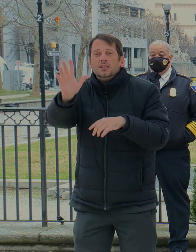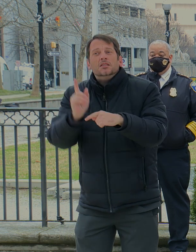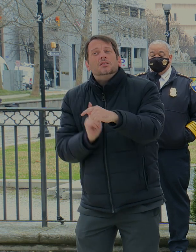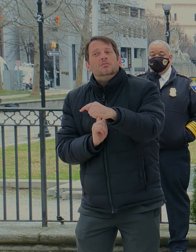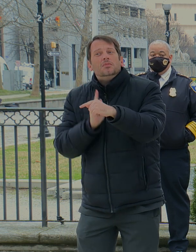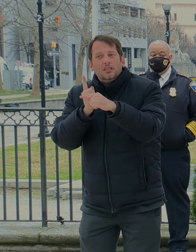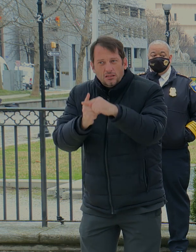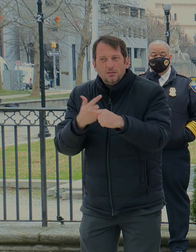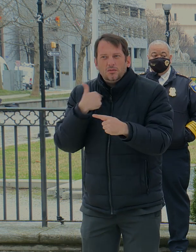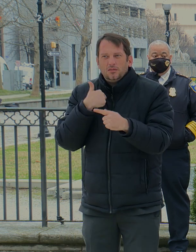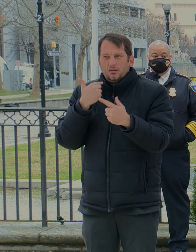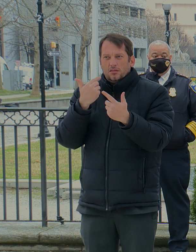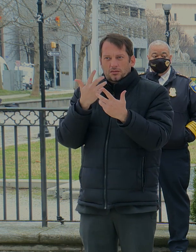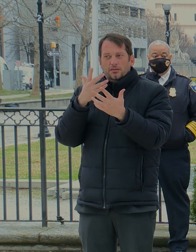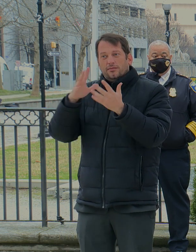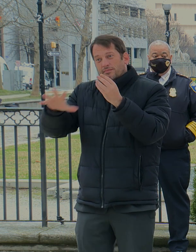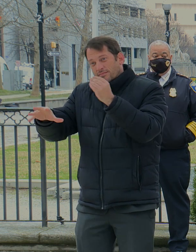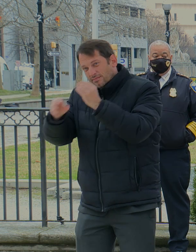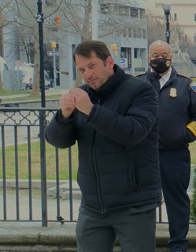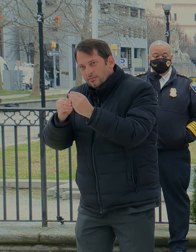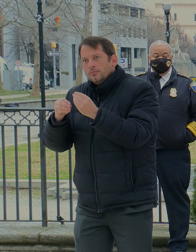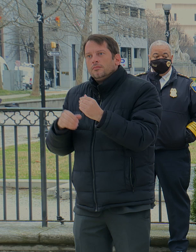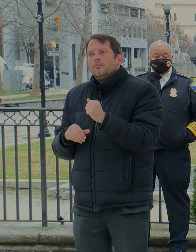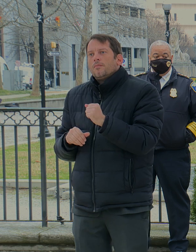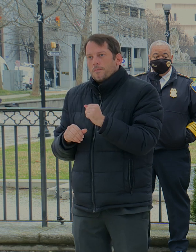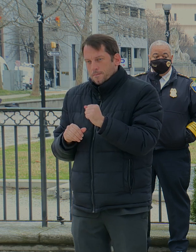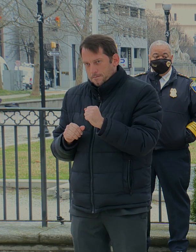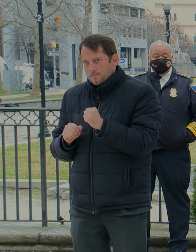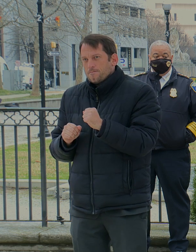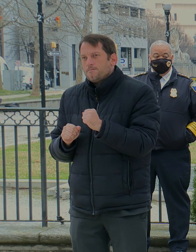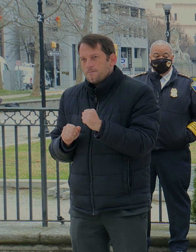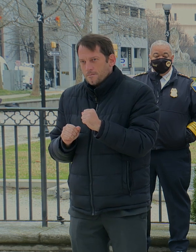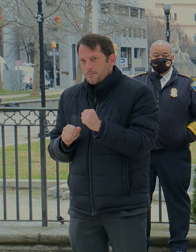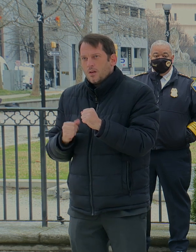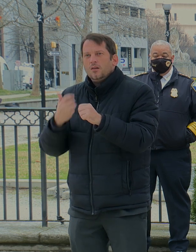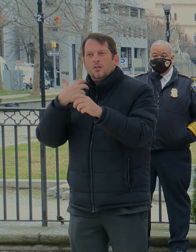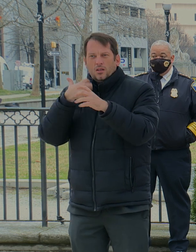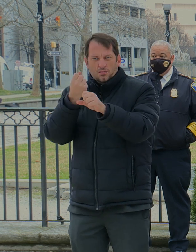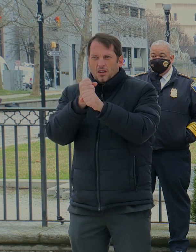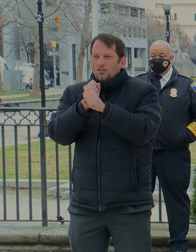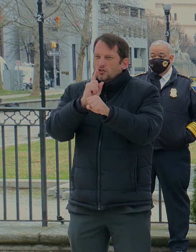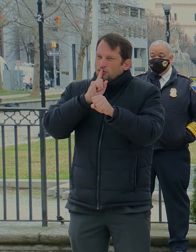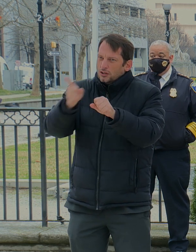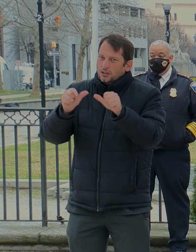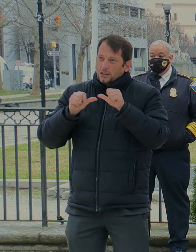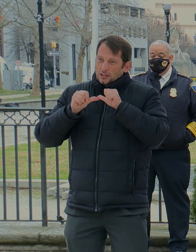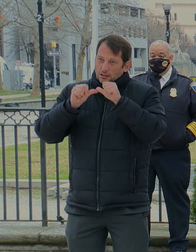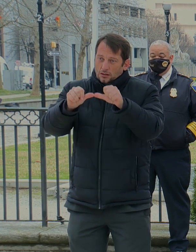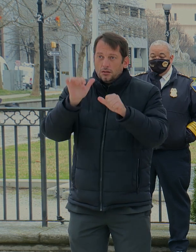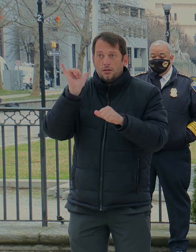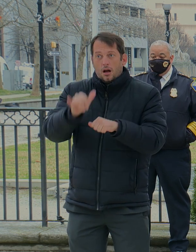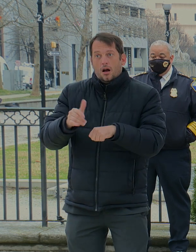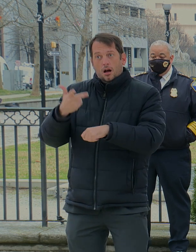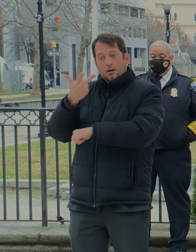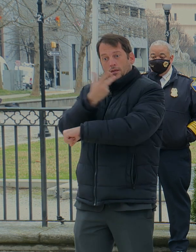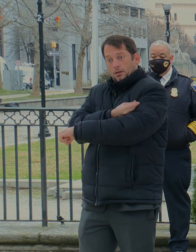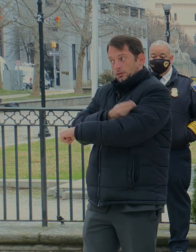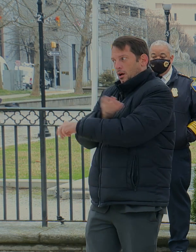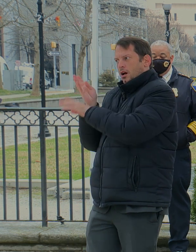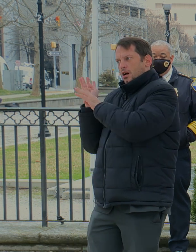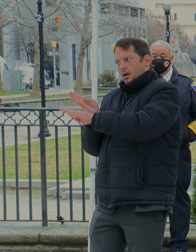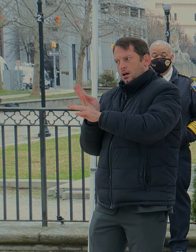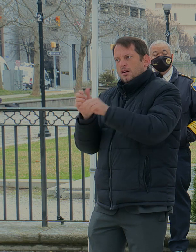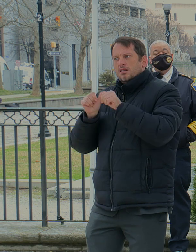now begin and move into ensuring the successful rollout of the COVID-19 vaccine here in Baltimore